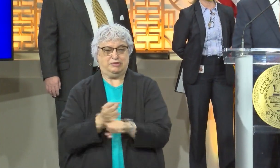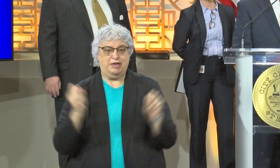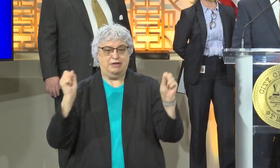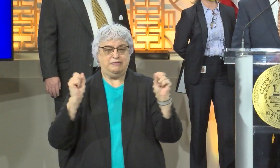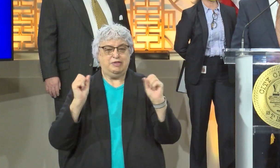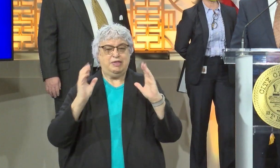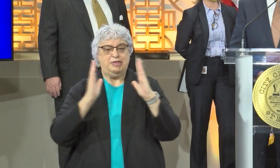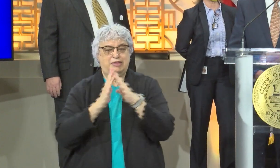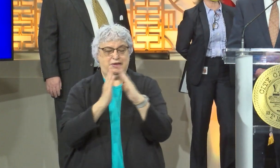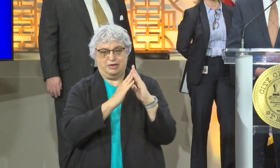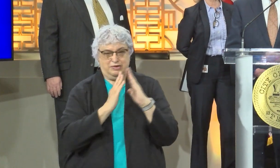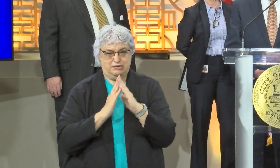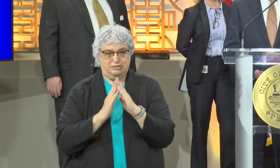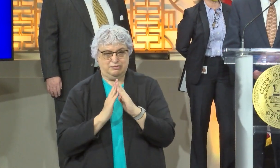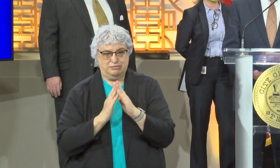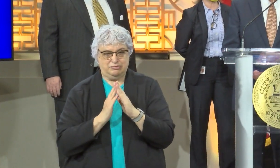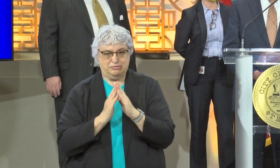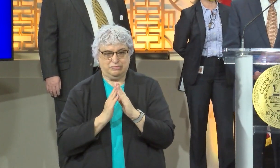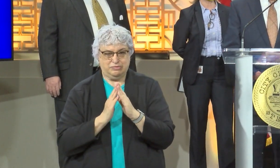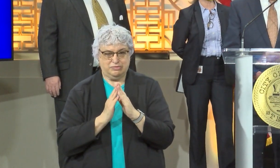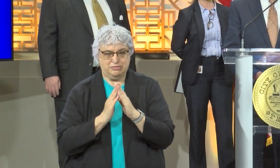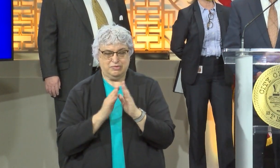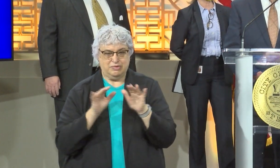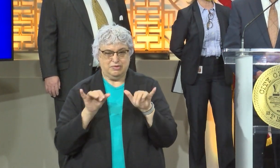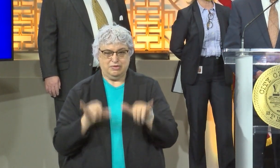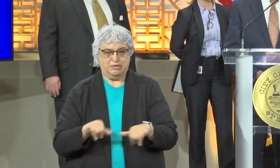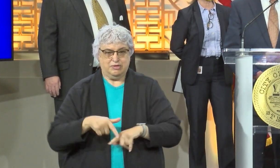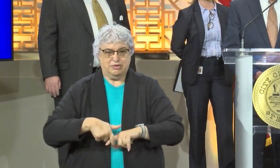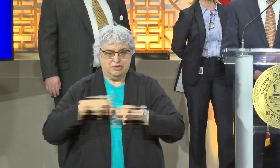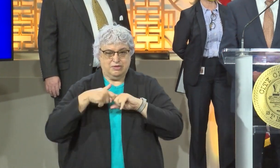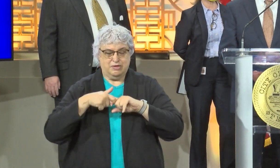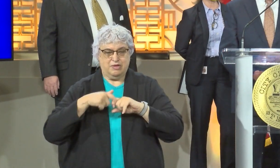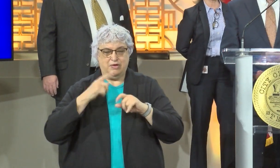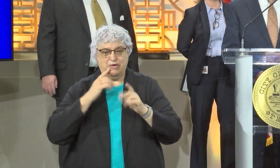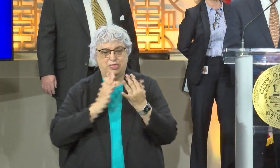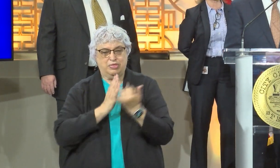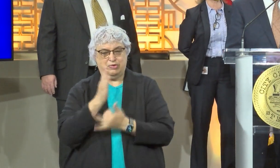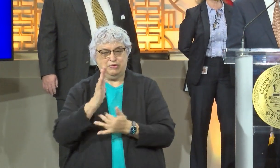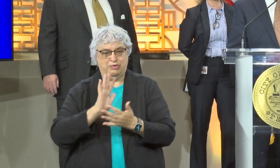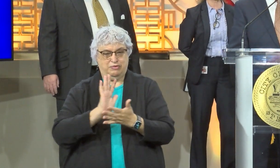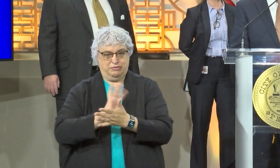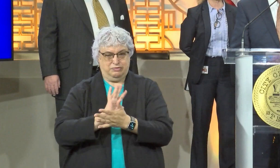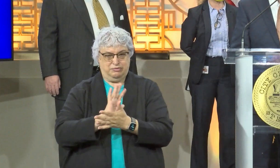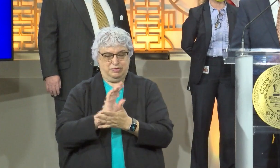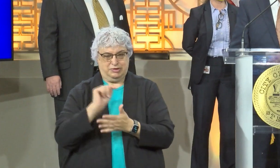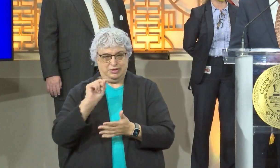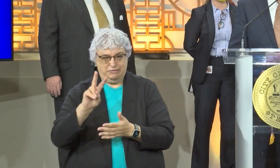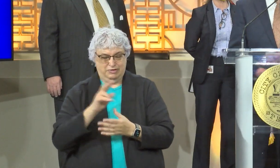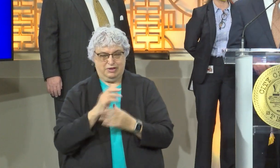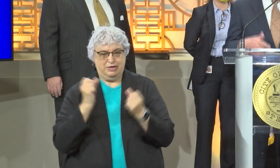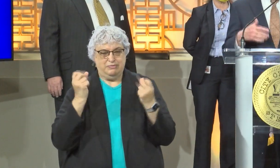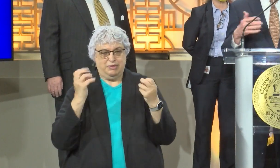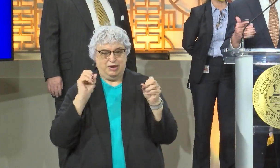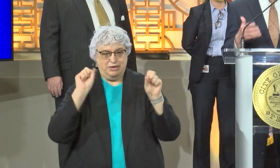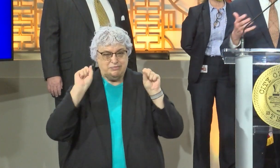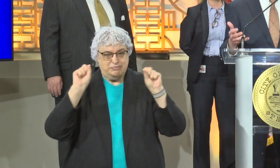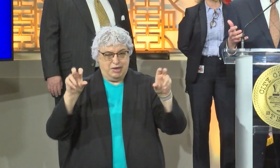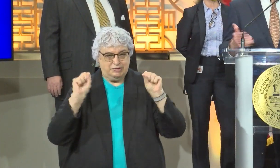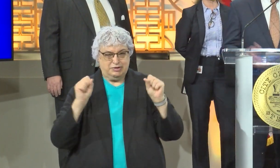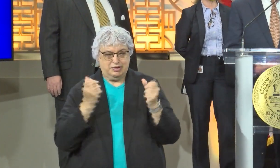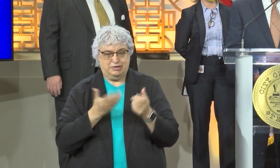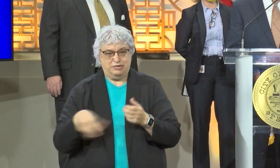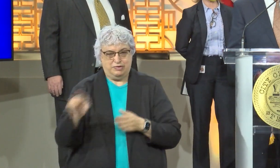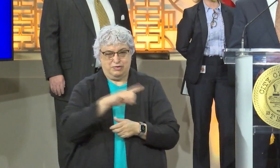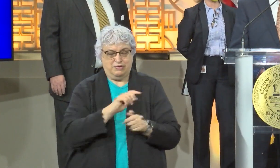downtown traditions are paused this year, or they've gone virtual, there's still so many magical things that one can do with your